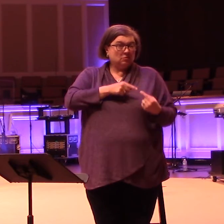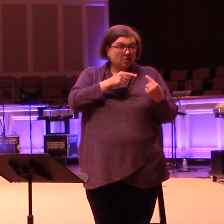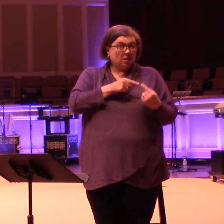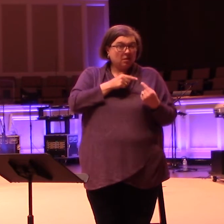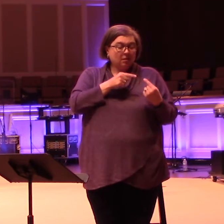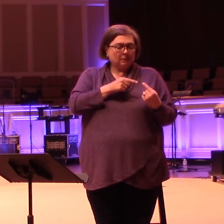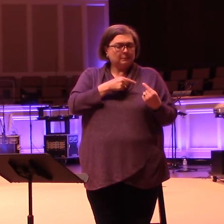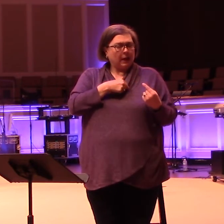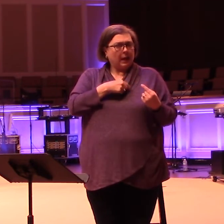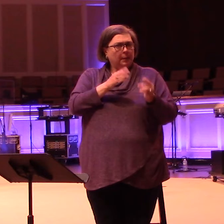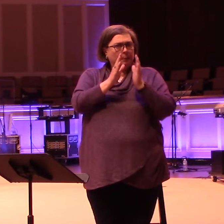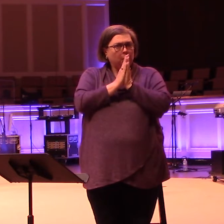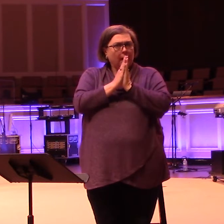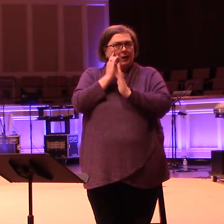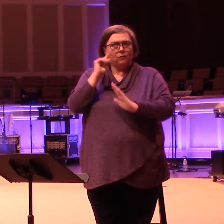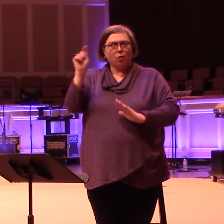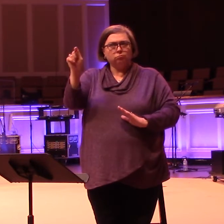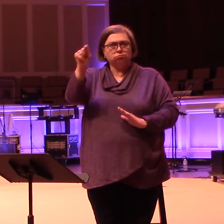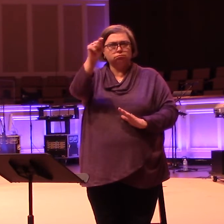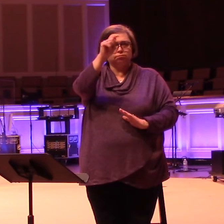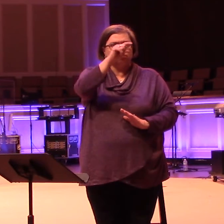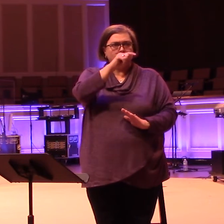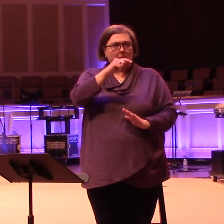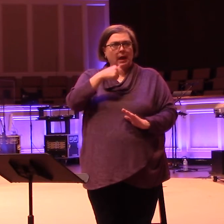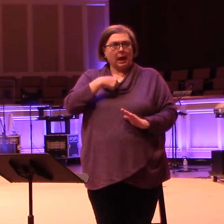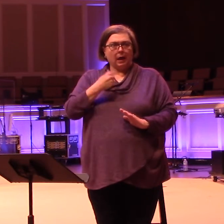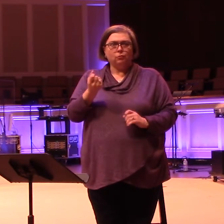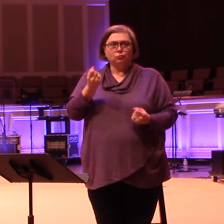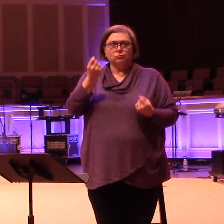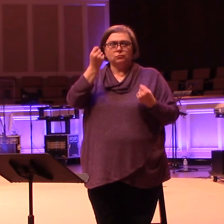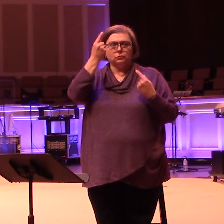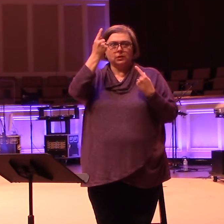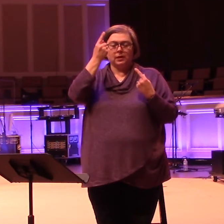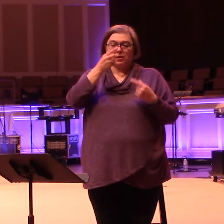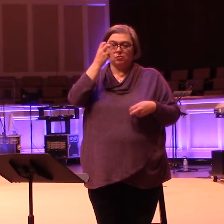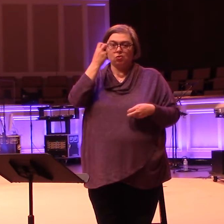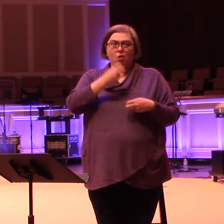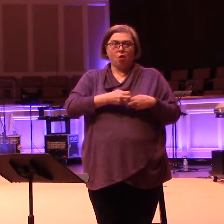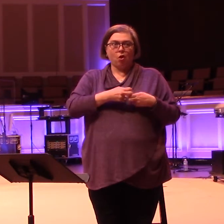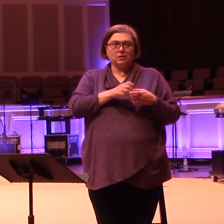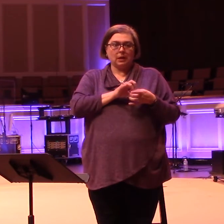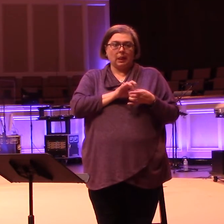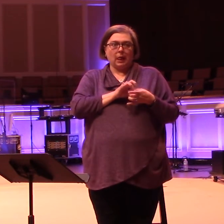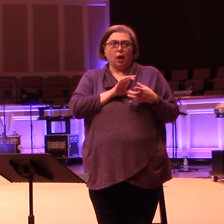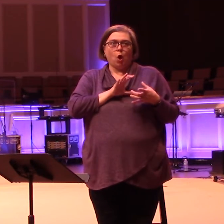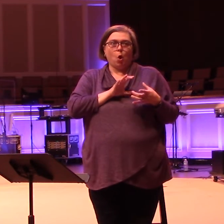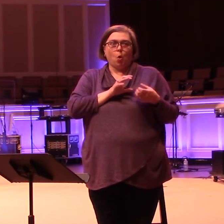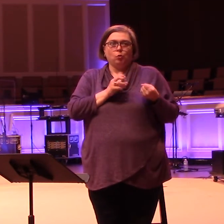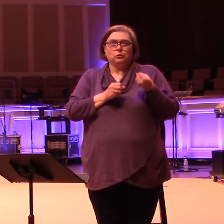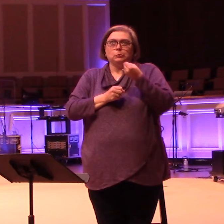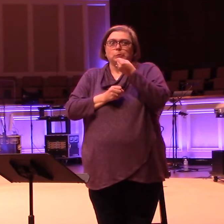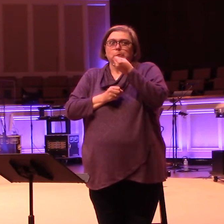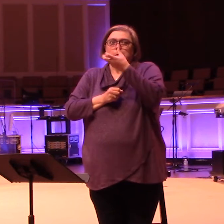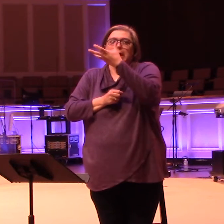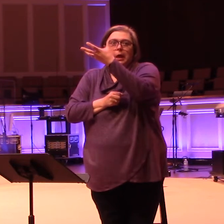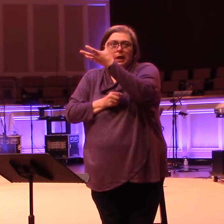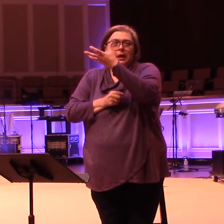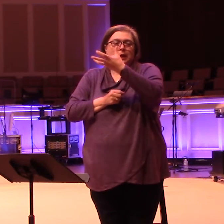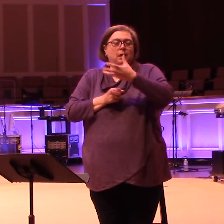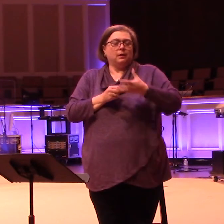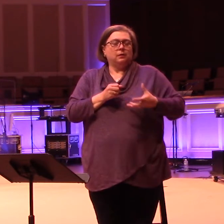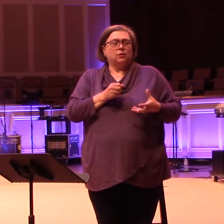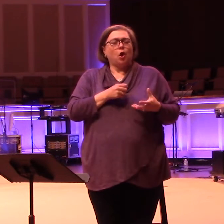I'm praying for you. I get it. I understand. It's hard to let go. But would you just go to the